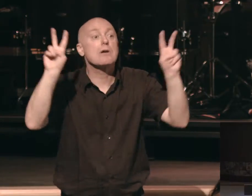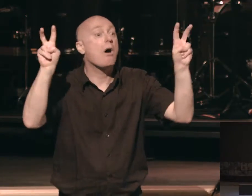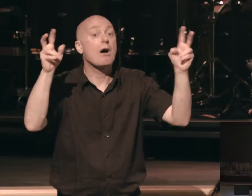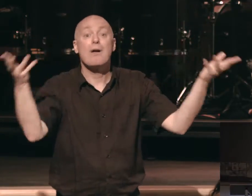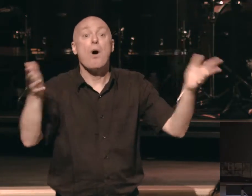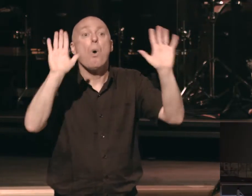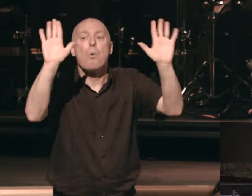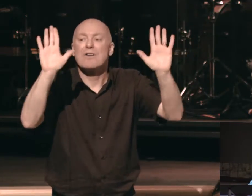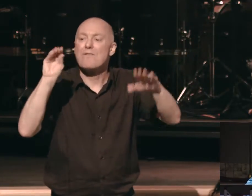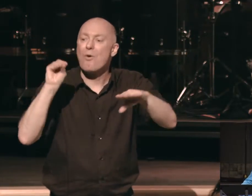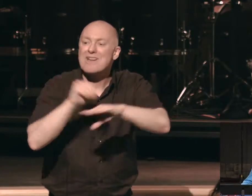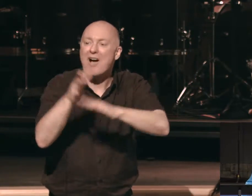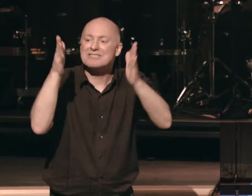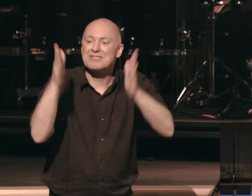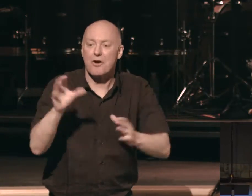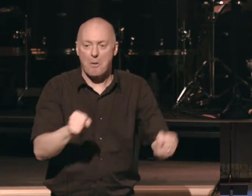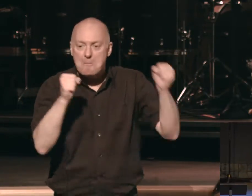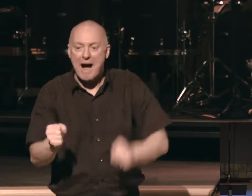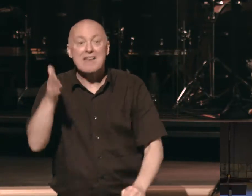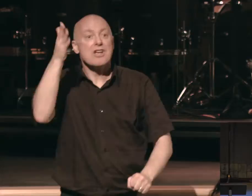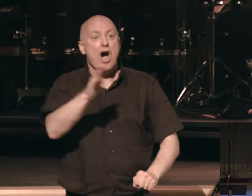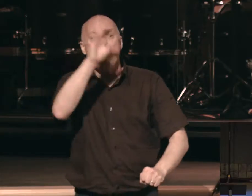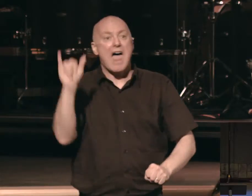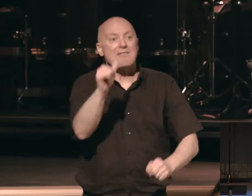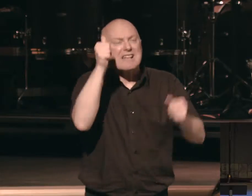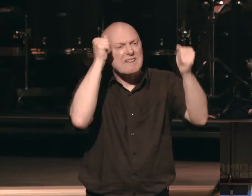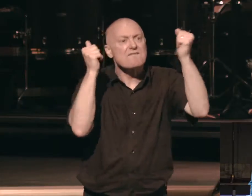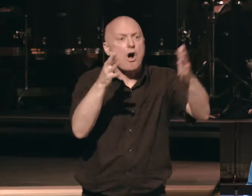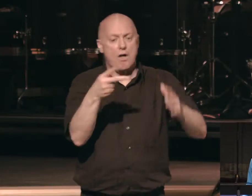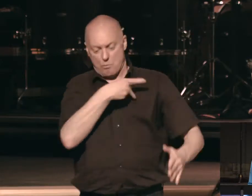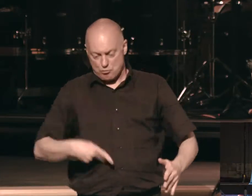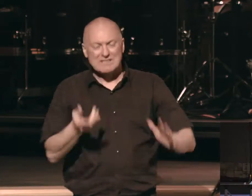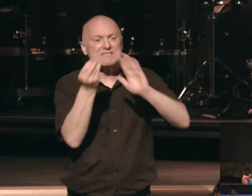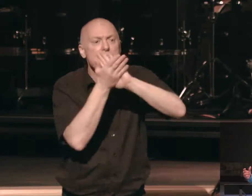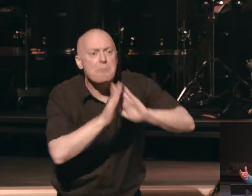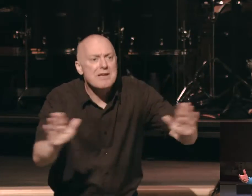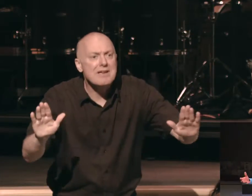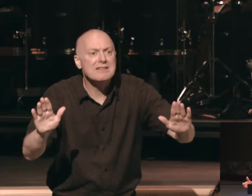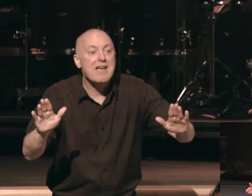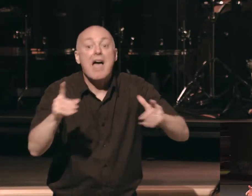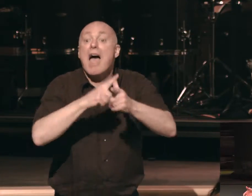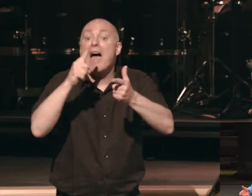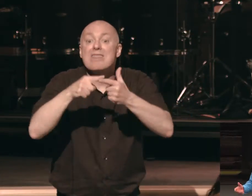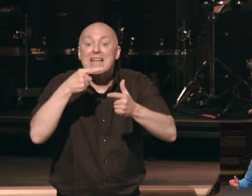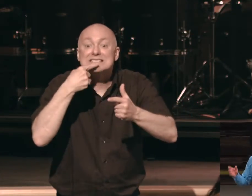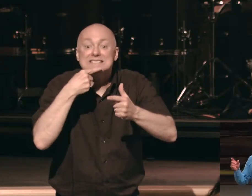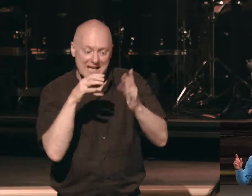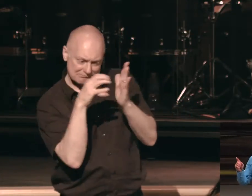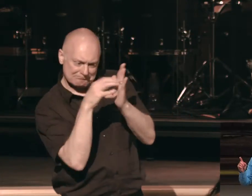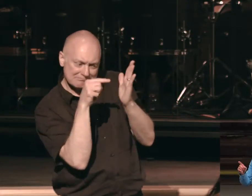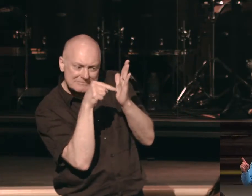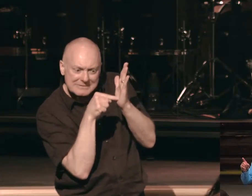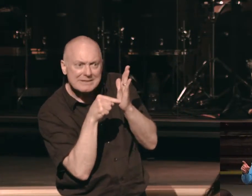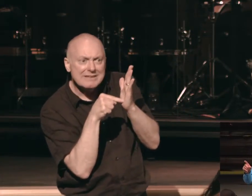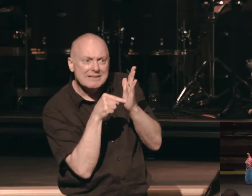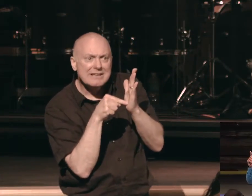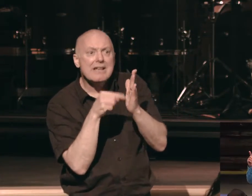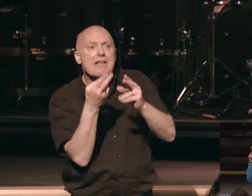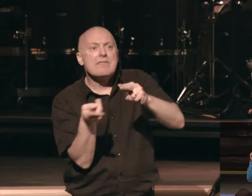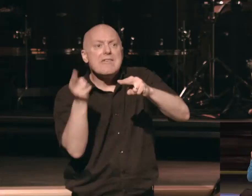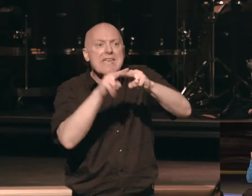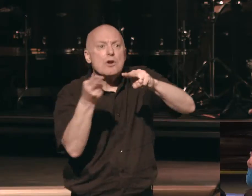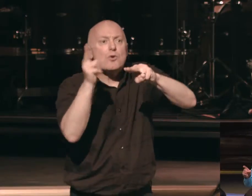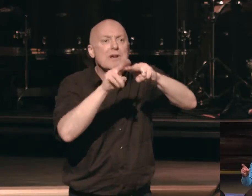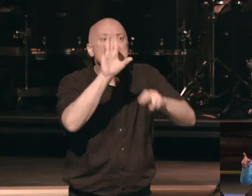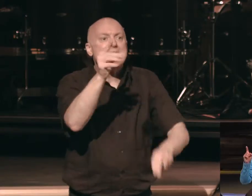name shall be called Wonderful Counselor and Mighty God and Everlasting Father, Prince of Peace. And it says this too in that text. It